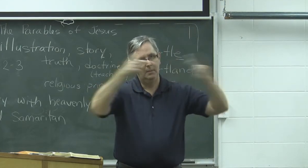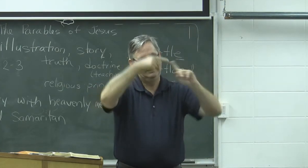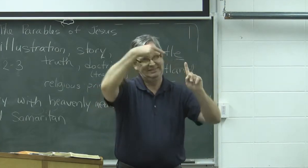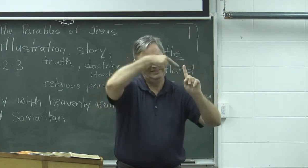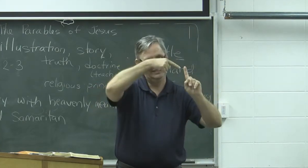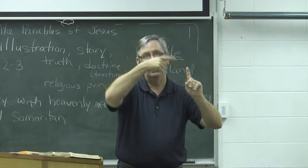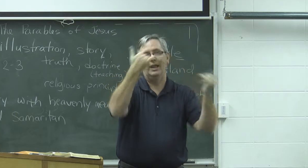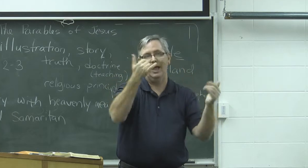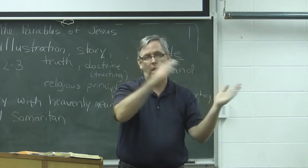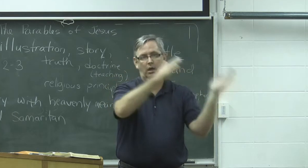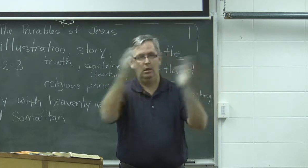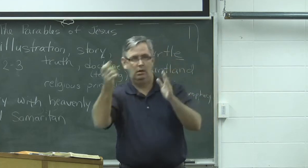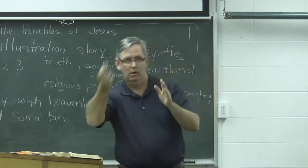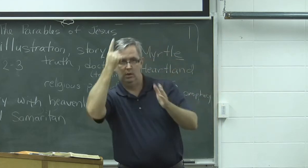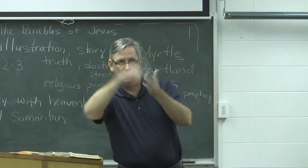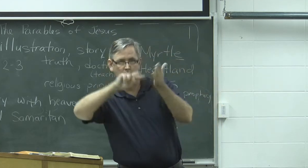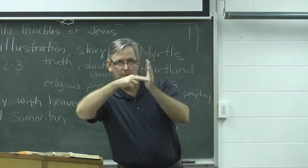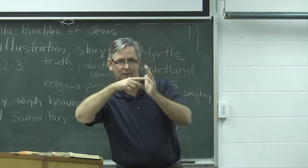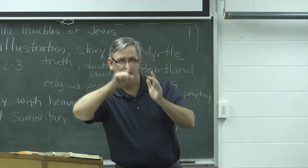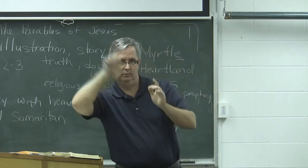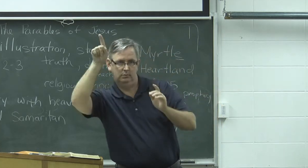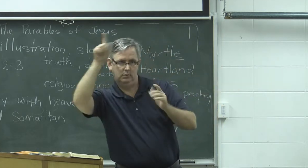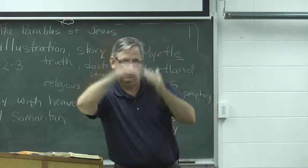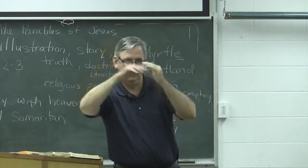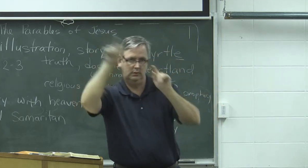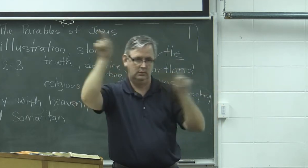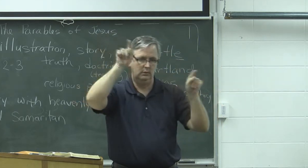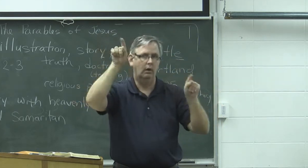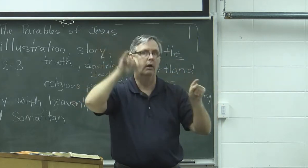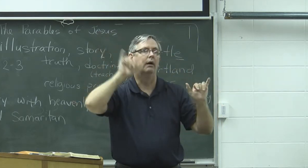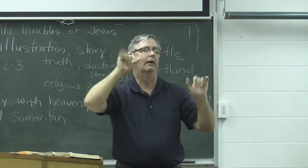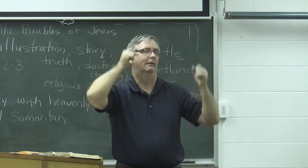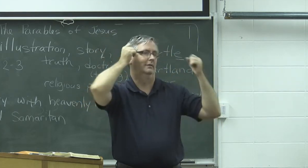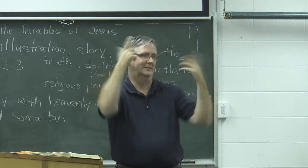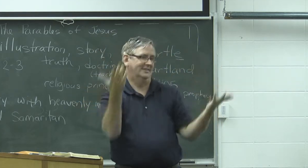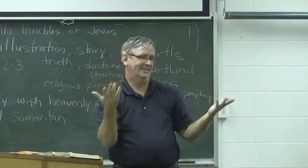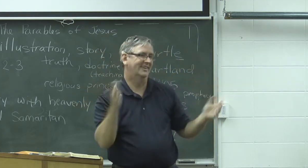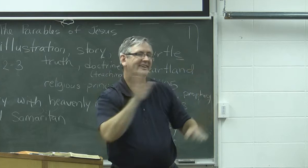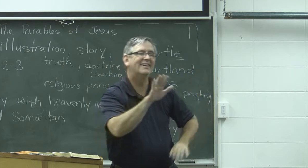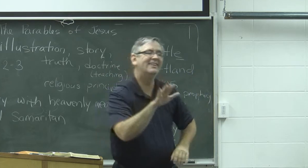these different parables. He was trying to explain something to them about heaven.